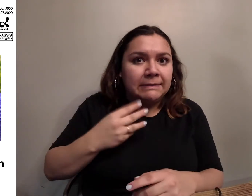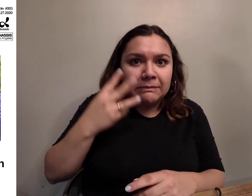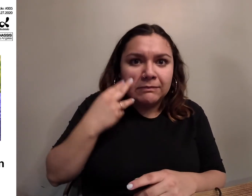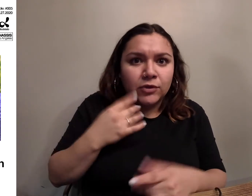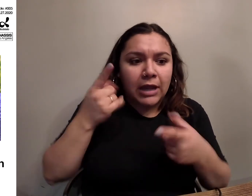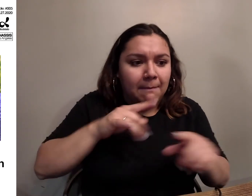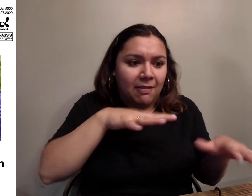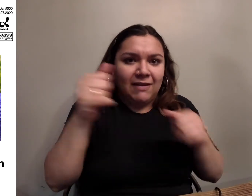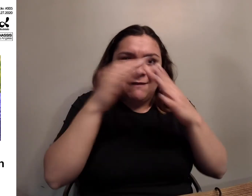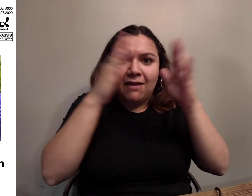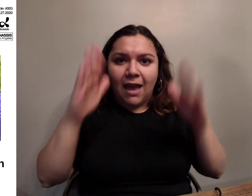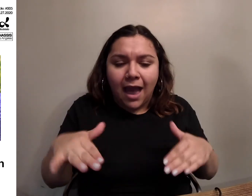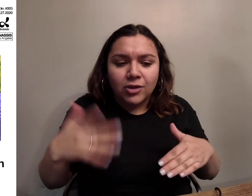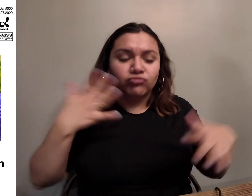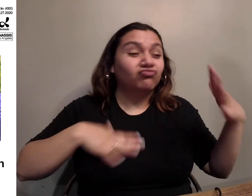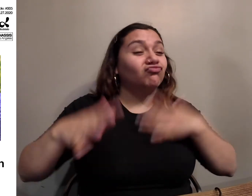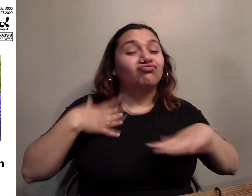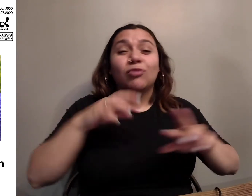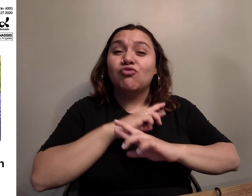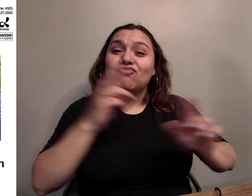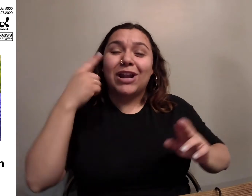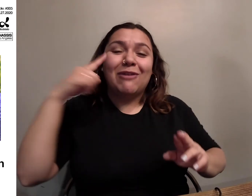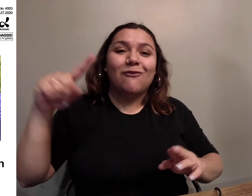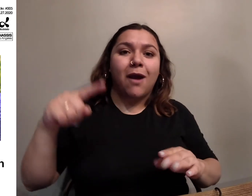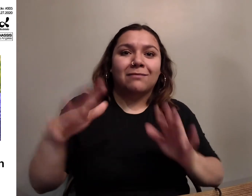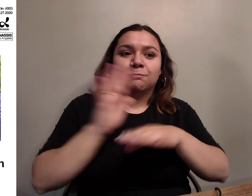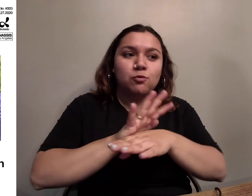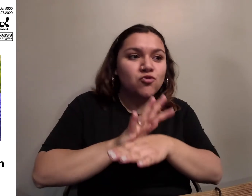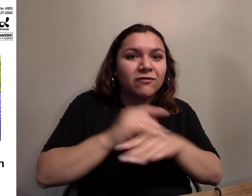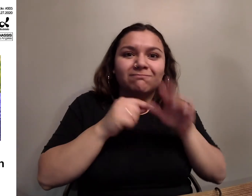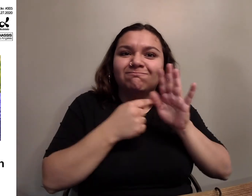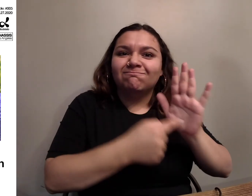house, dressed up for a premiere, it was startling, to